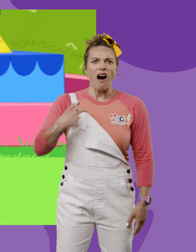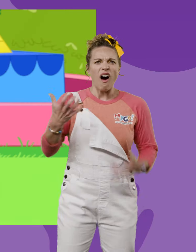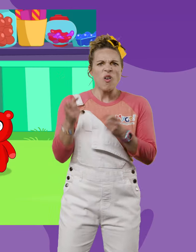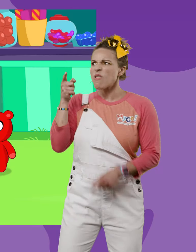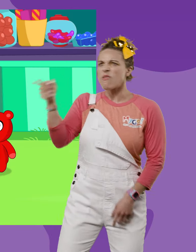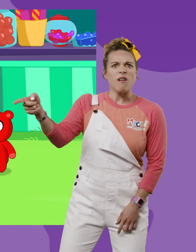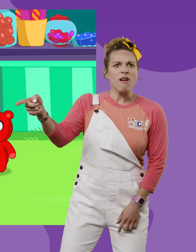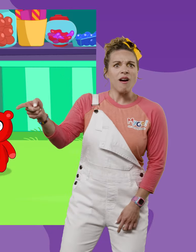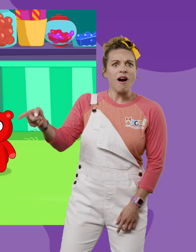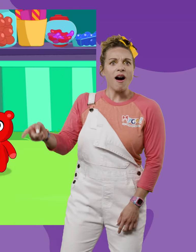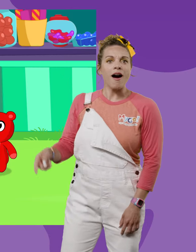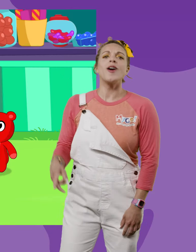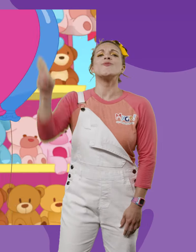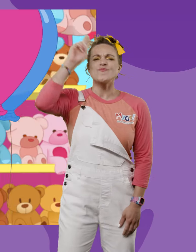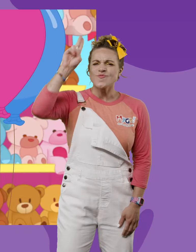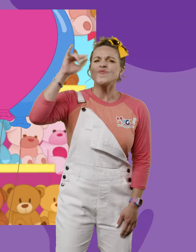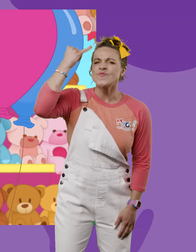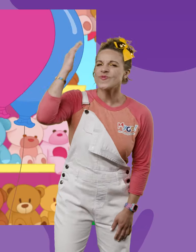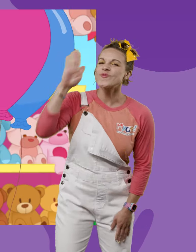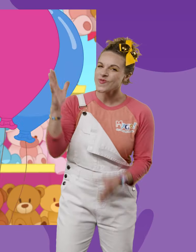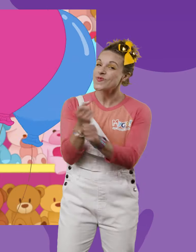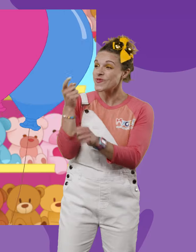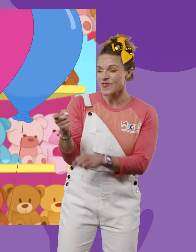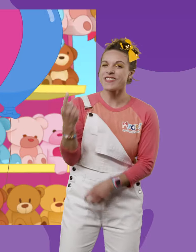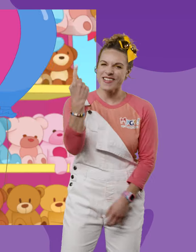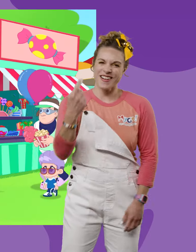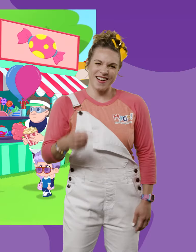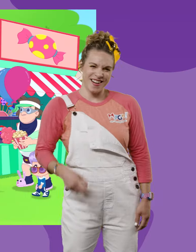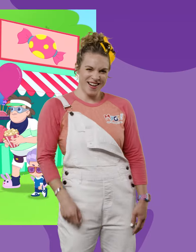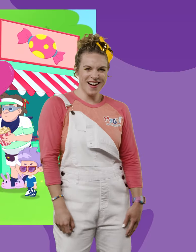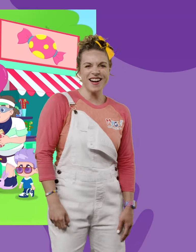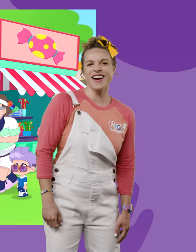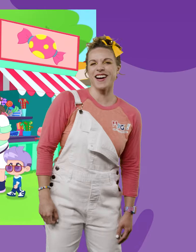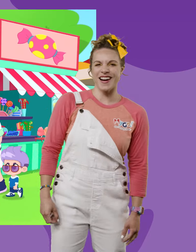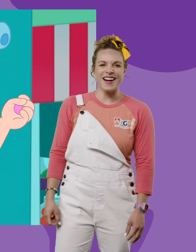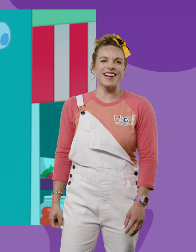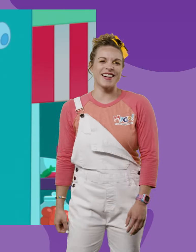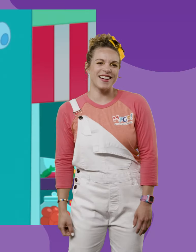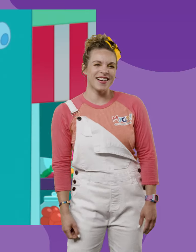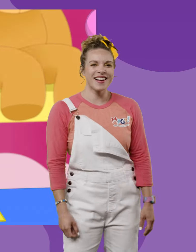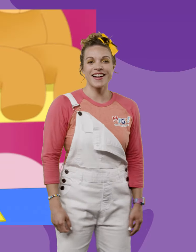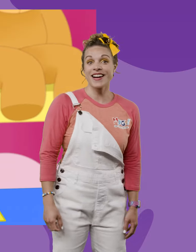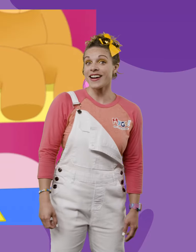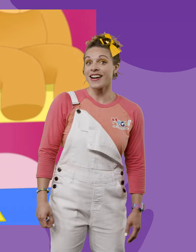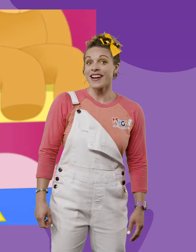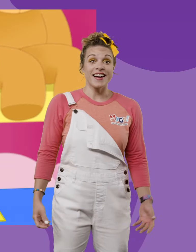I want one of those! Uncle Yorn will win you one!